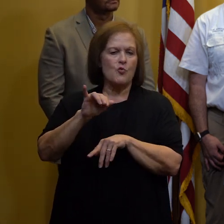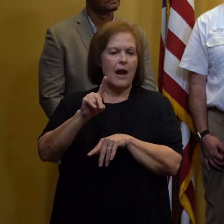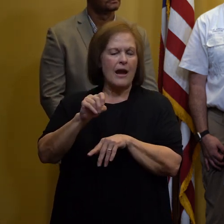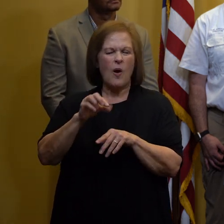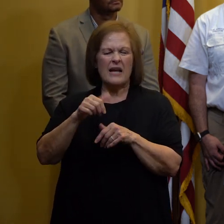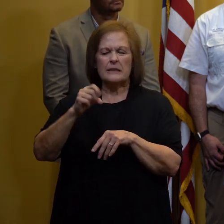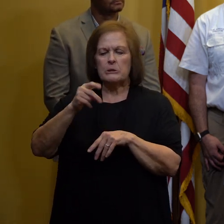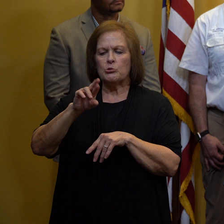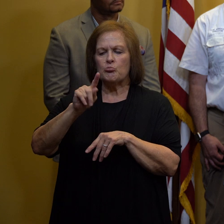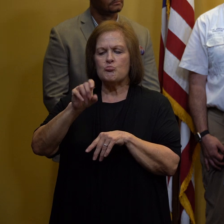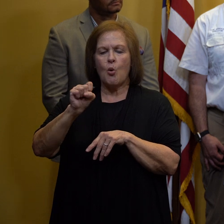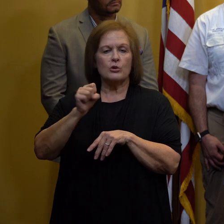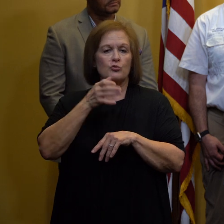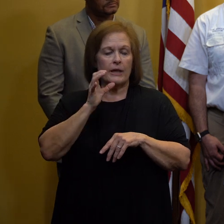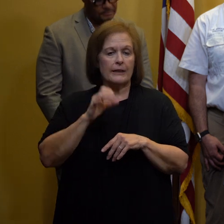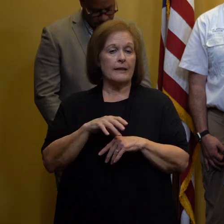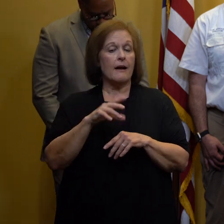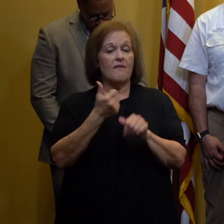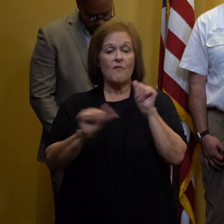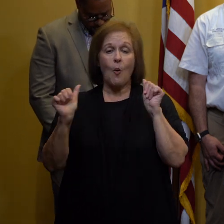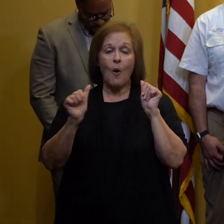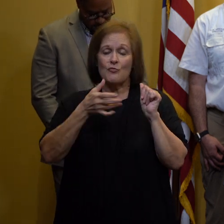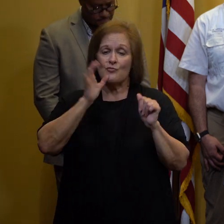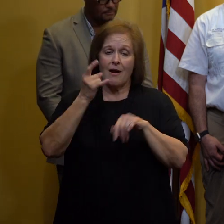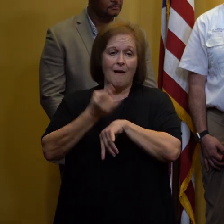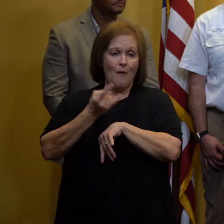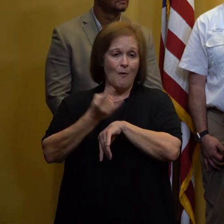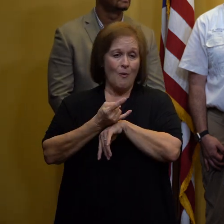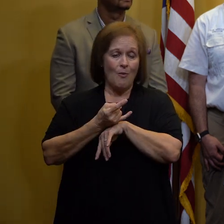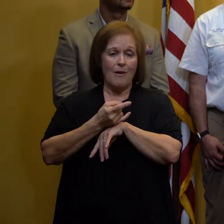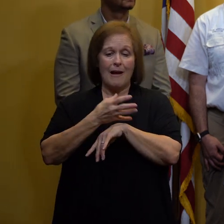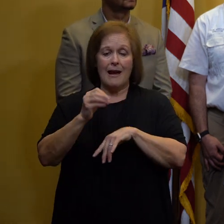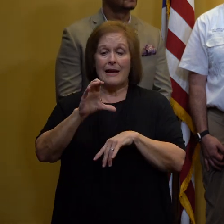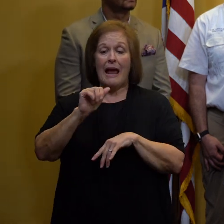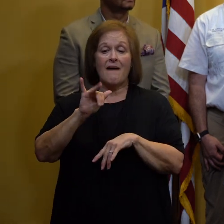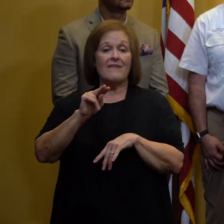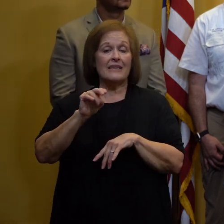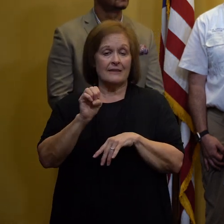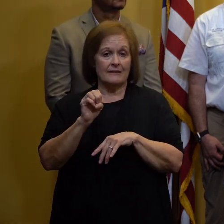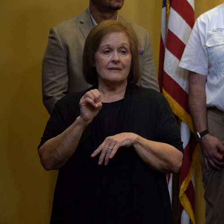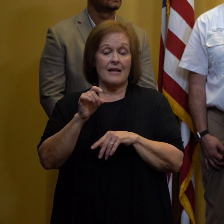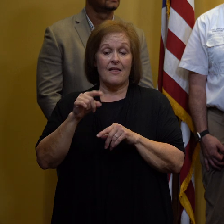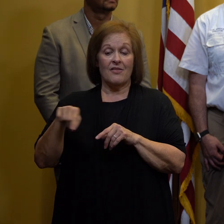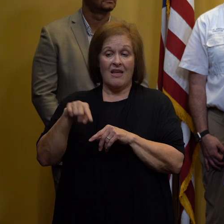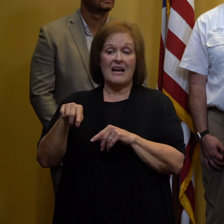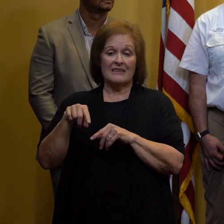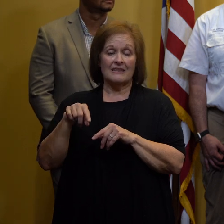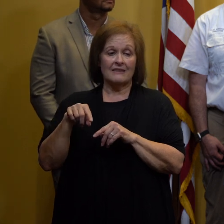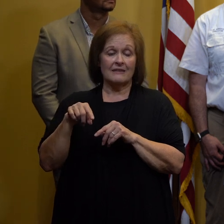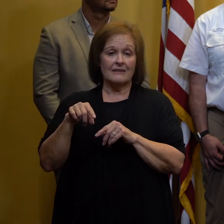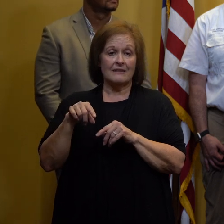drink you want. And avoid excessive alcohol in the heat. Alcohol and caffeine certainly